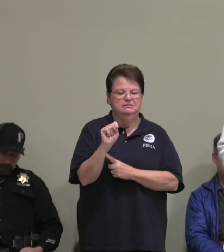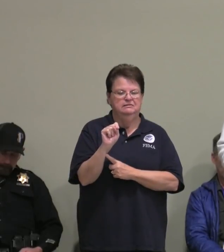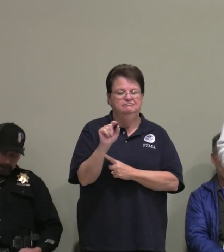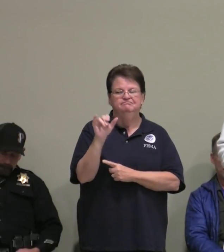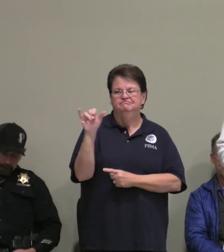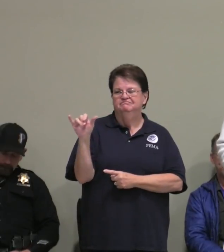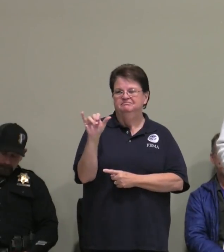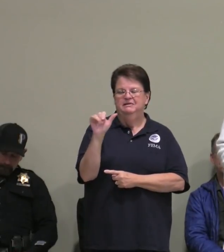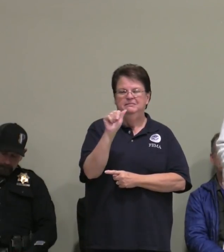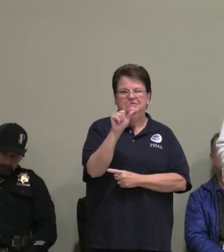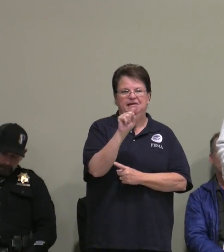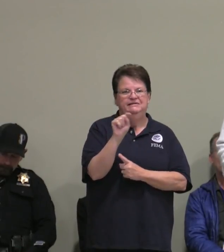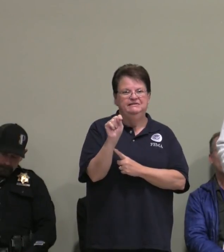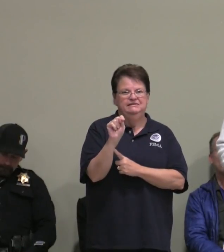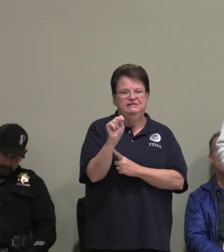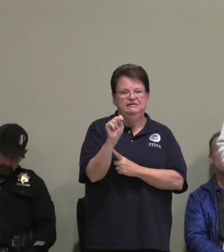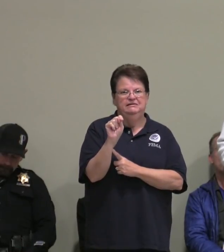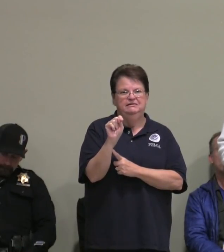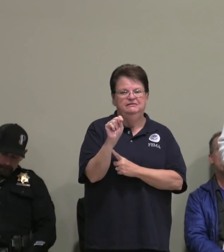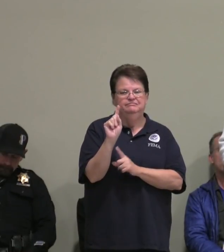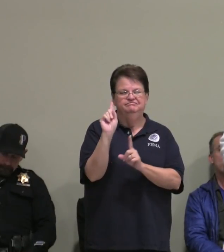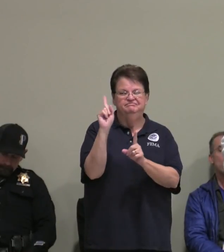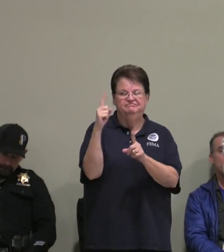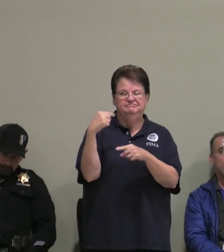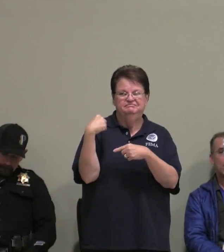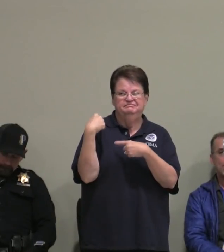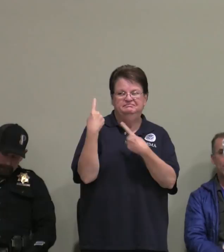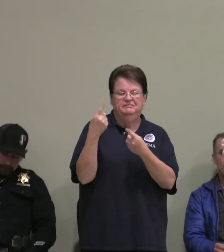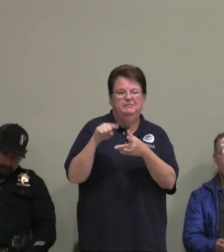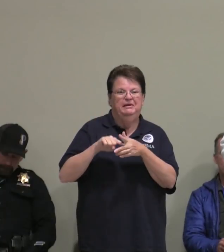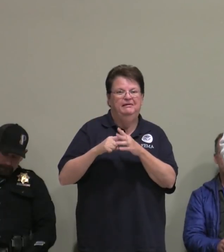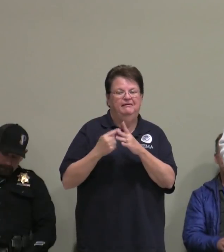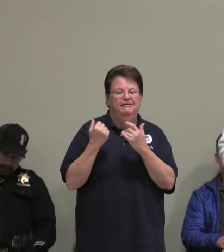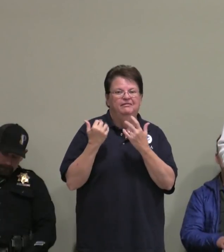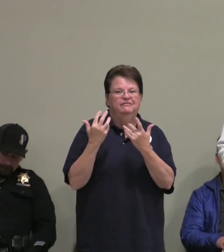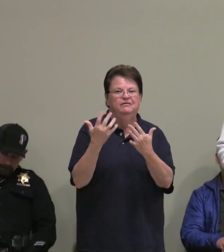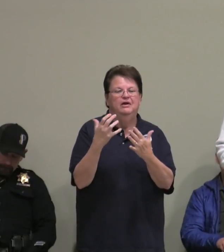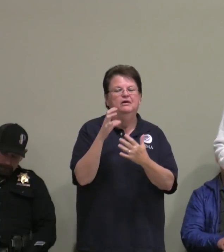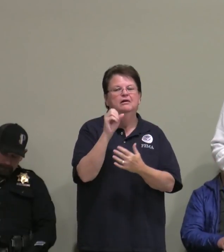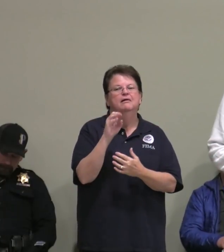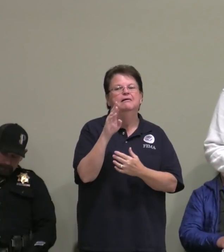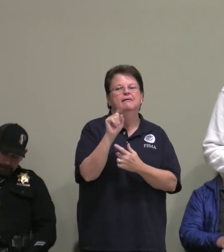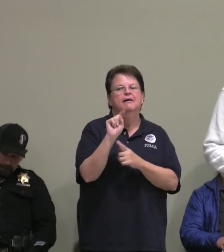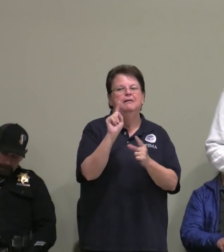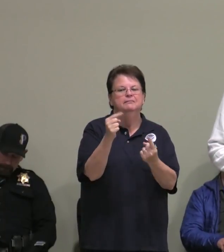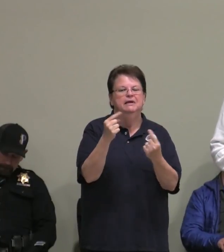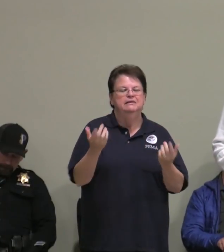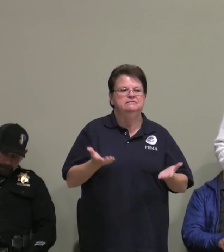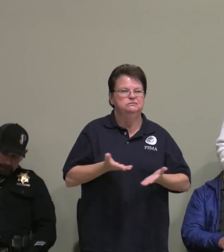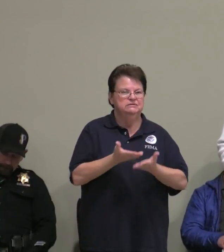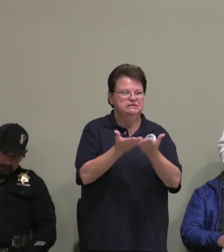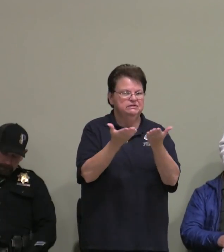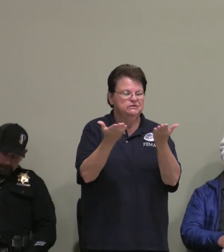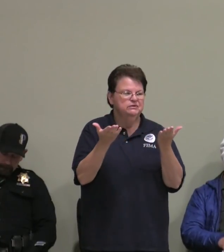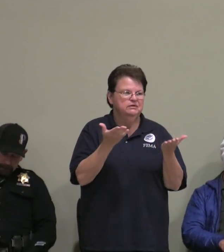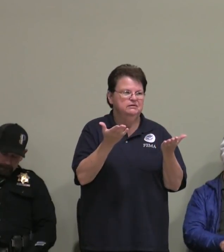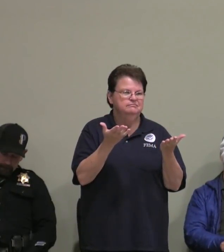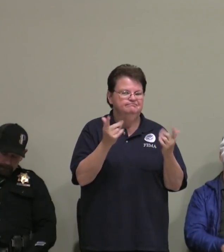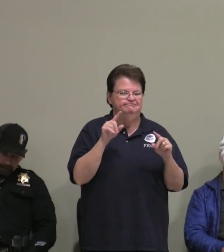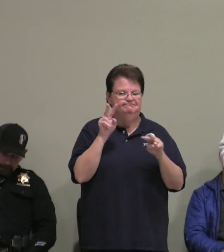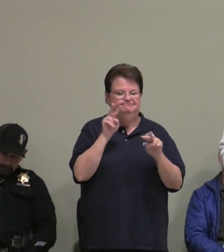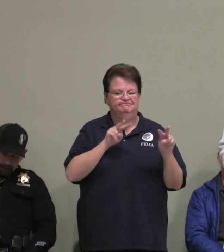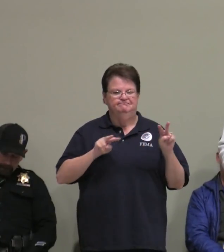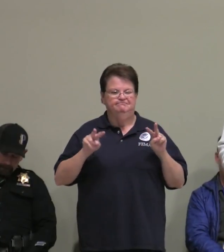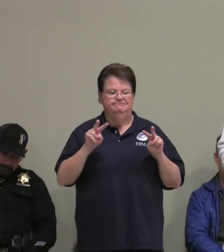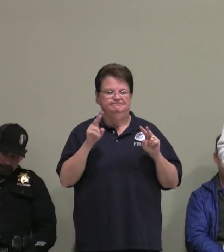AT&T, from the outset of the fire, Comcast was here on the scene